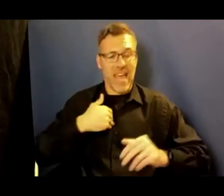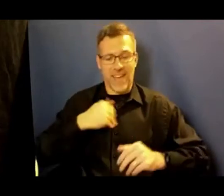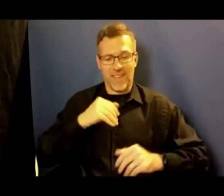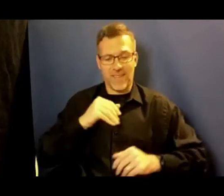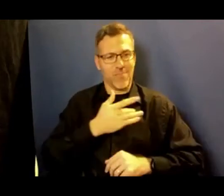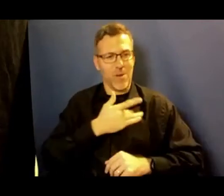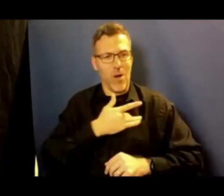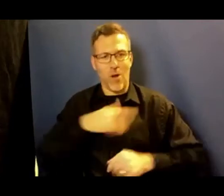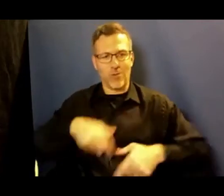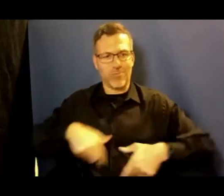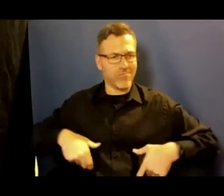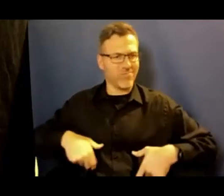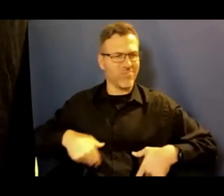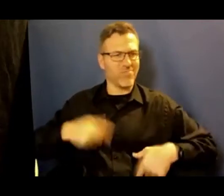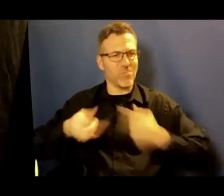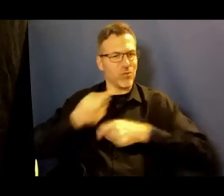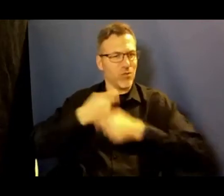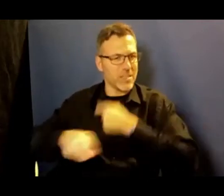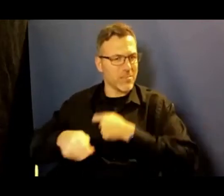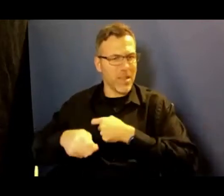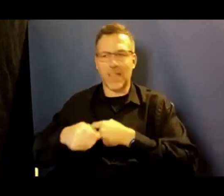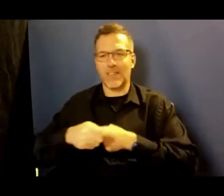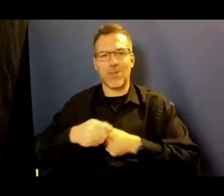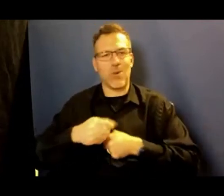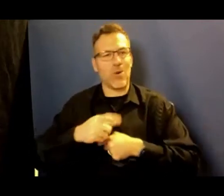and very frail.